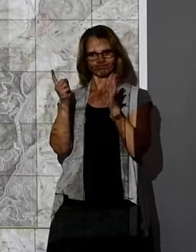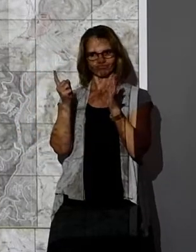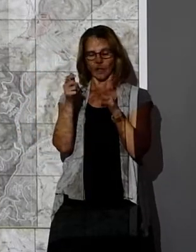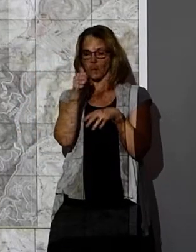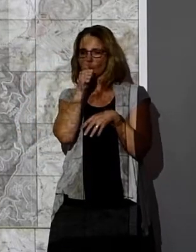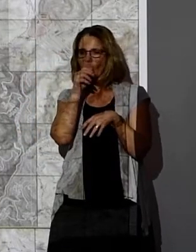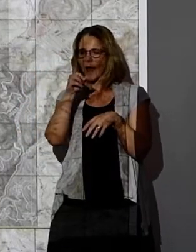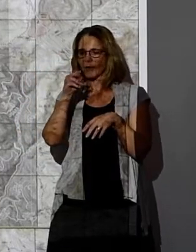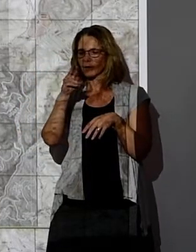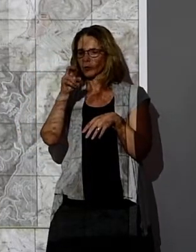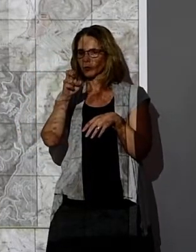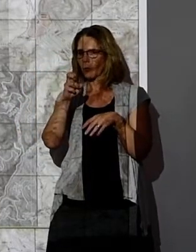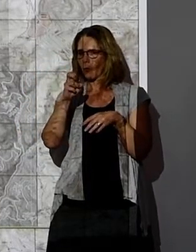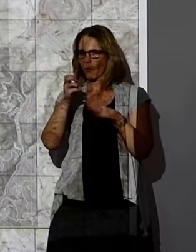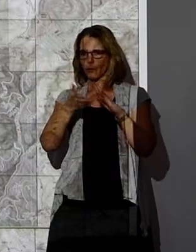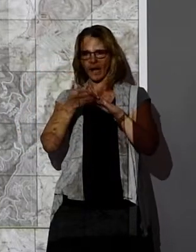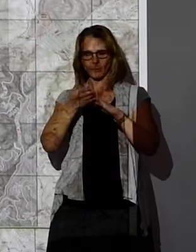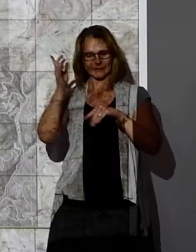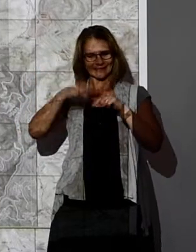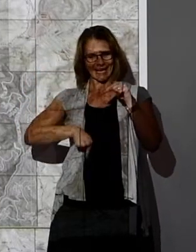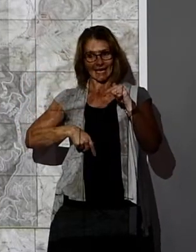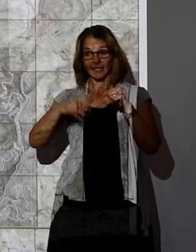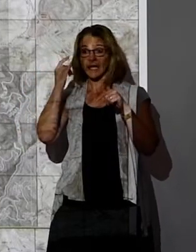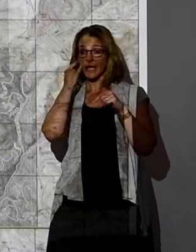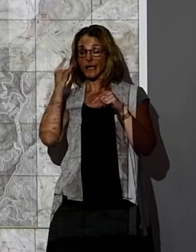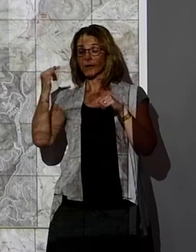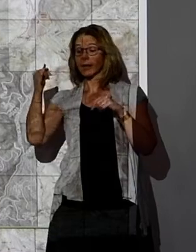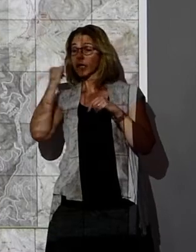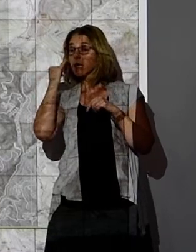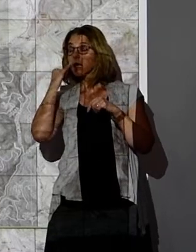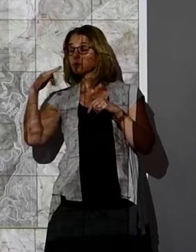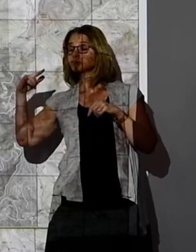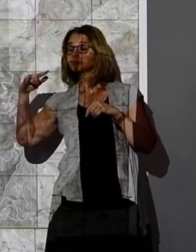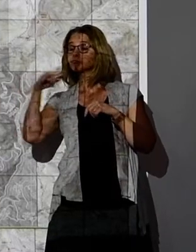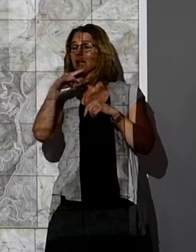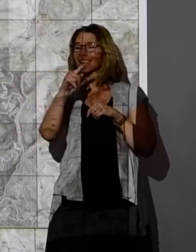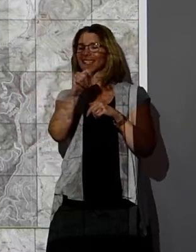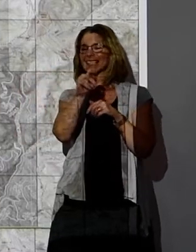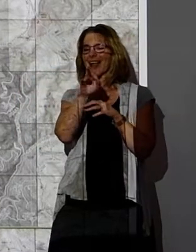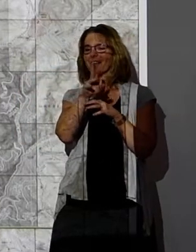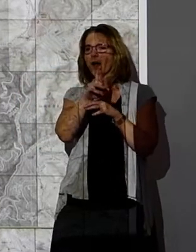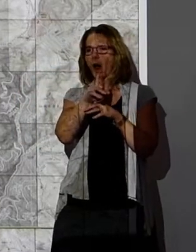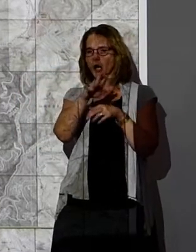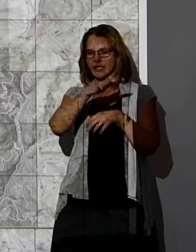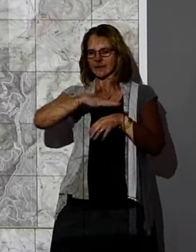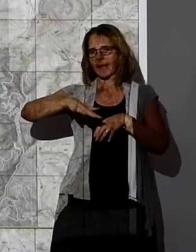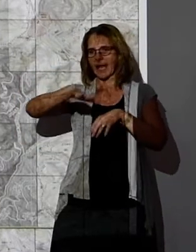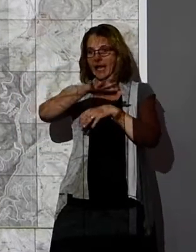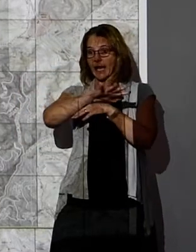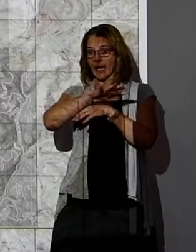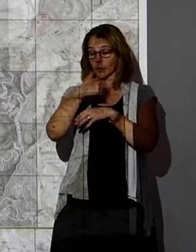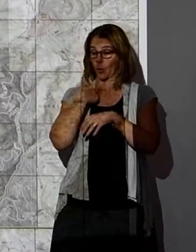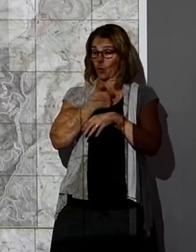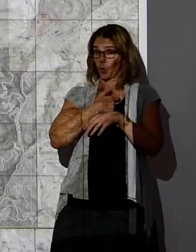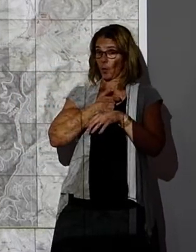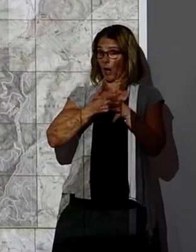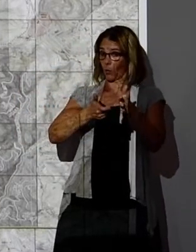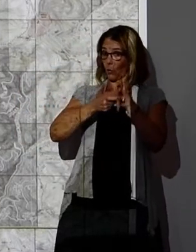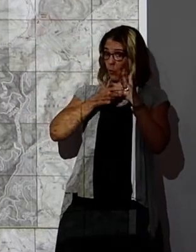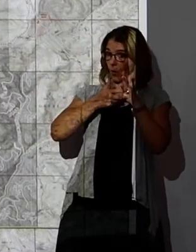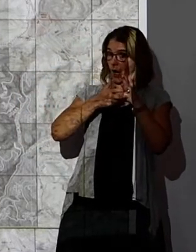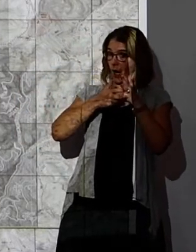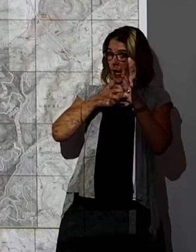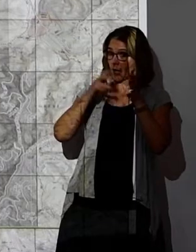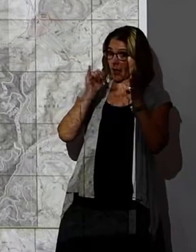operate. And if drones do enter the TFR space, we are required to shut down